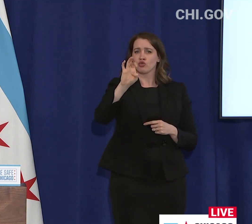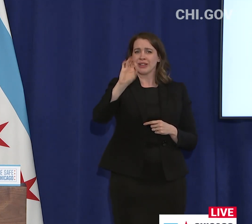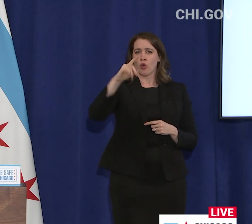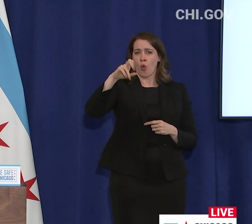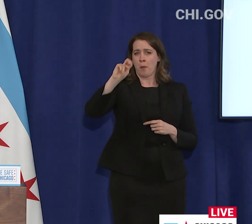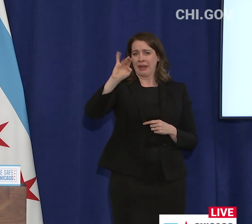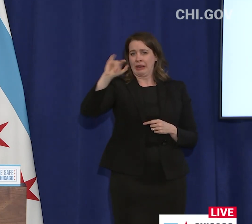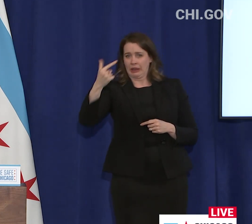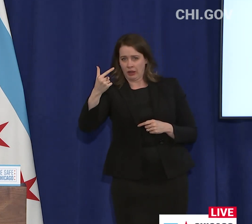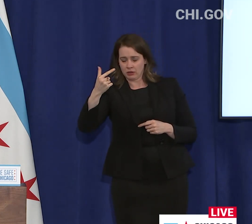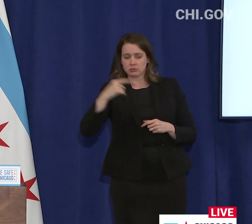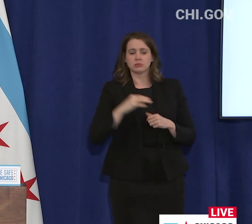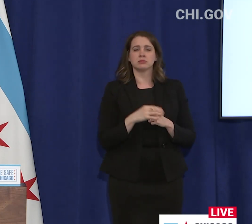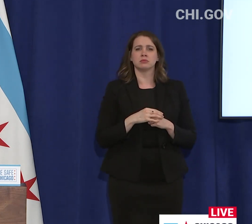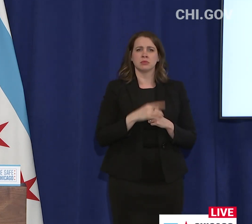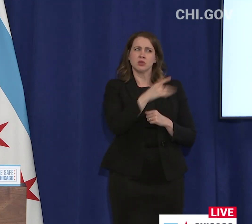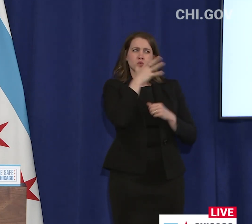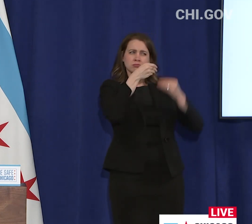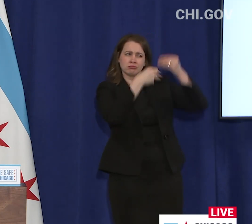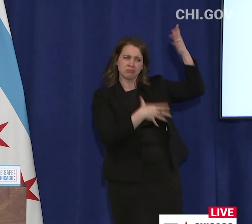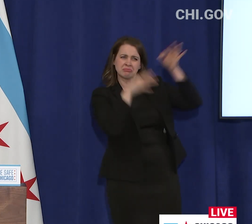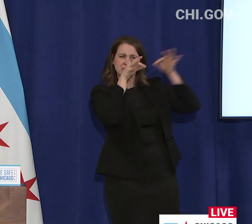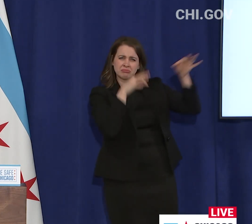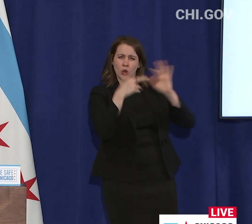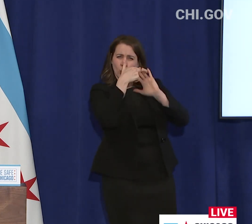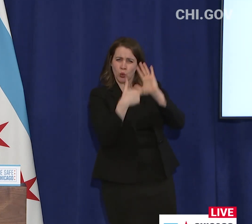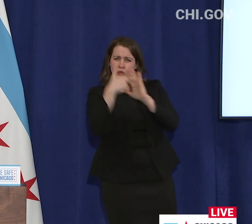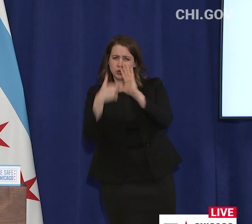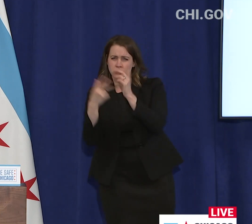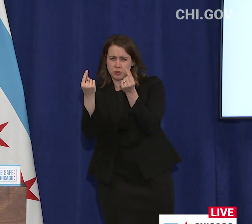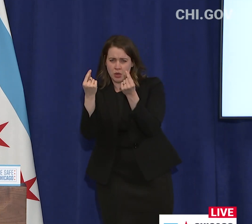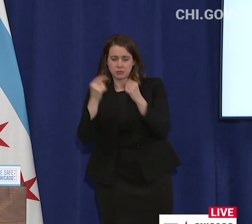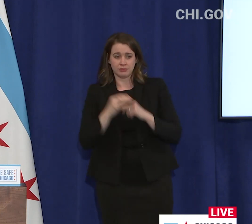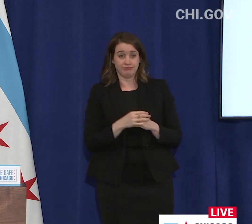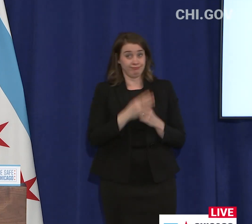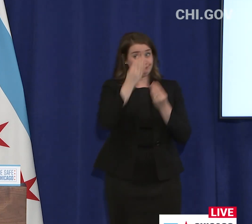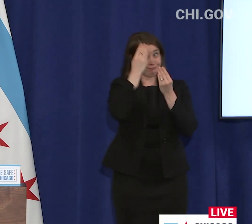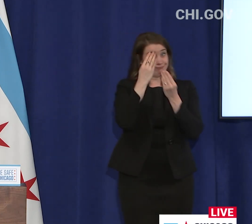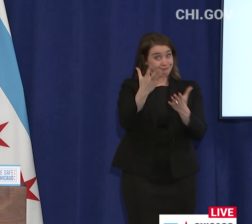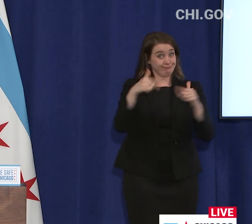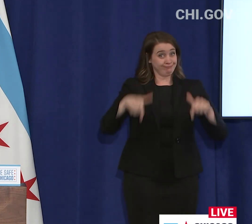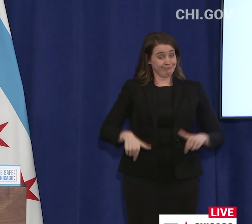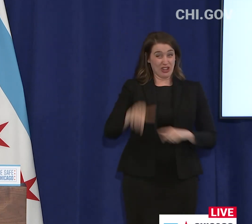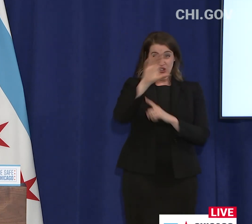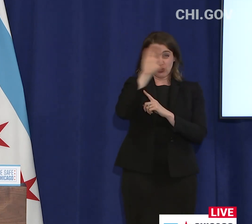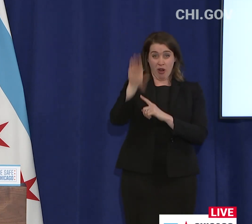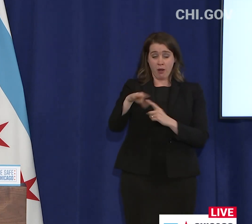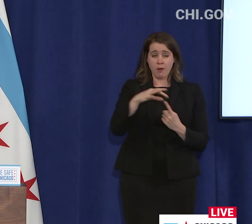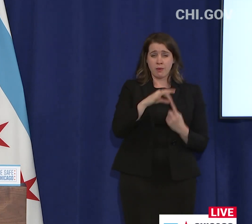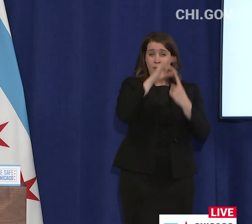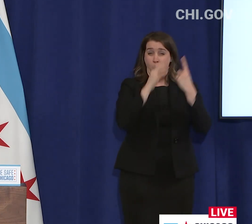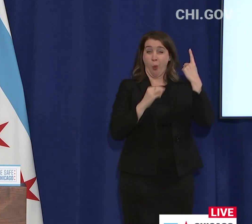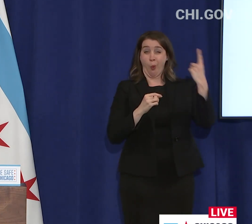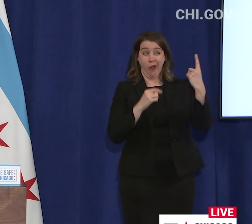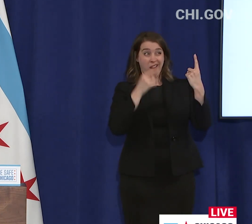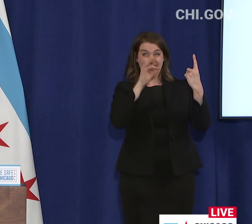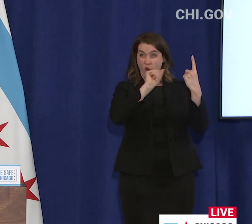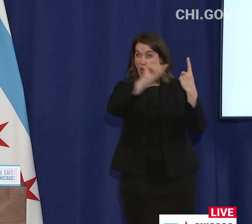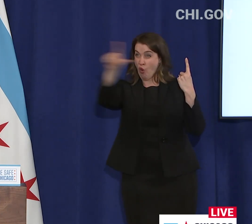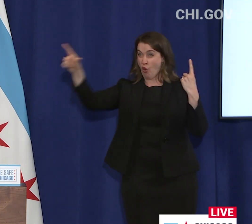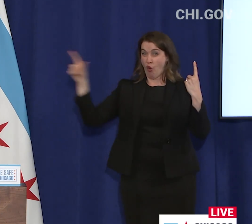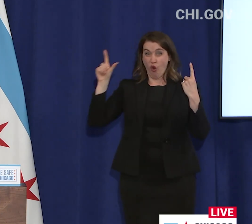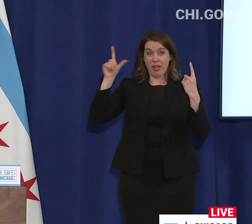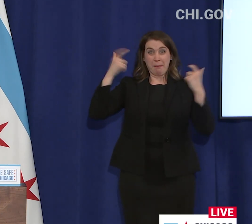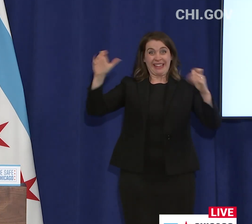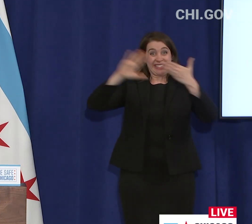chicago.gov/reopening. I want to take this moment to note that Chicago was the only major city in America who did